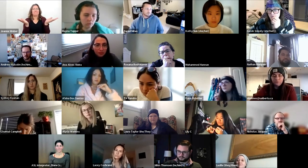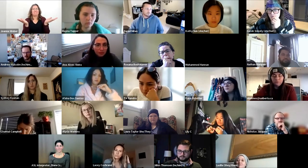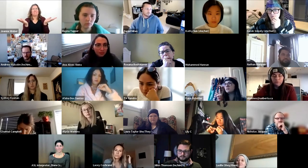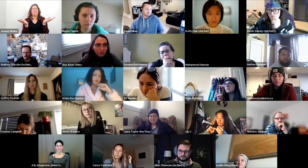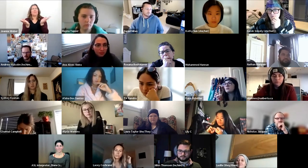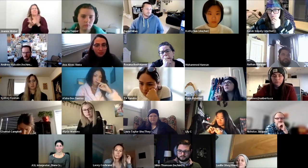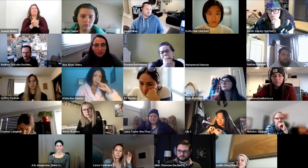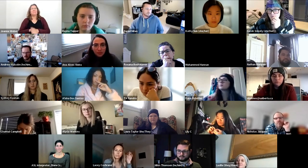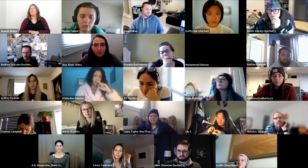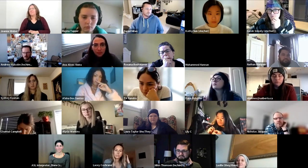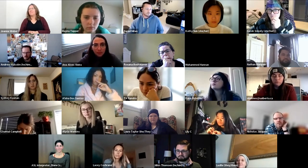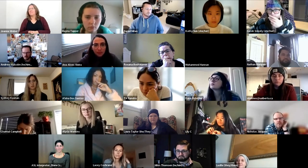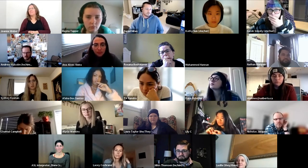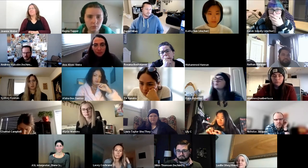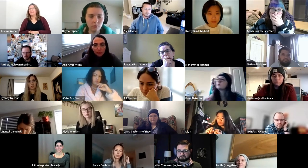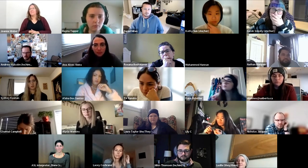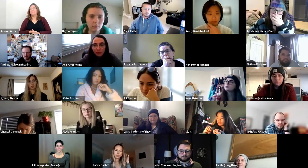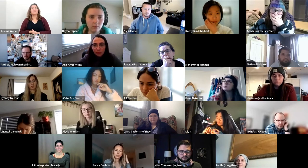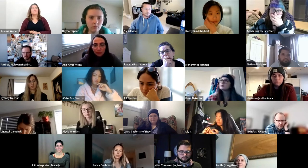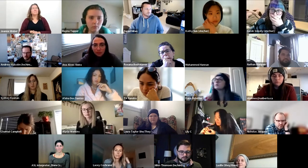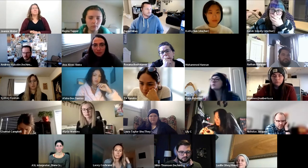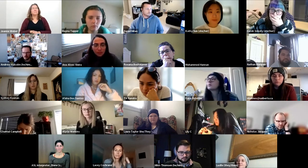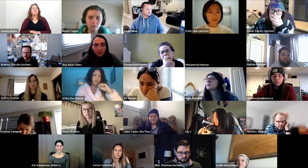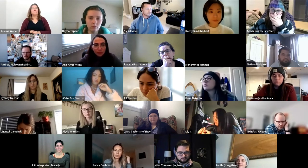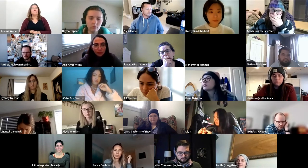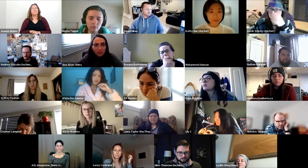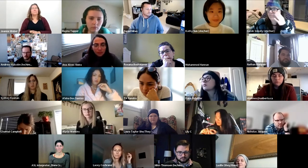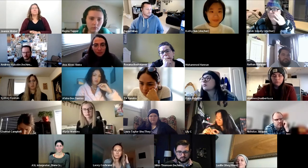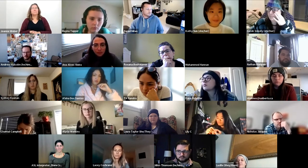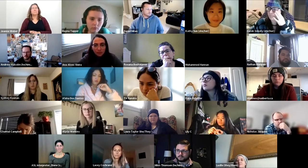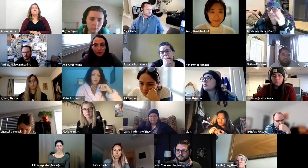comment section and see if there's anything we need to address.